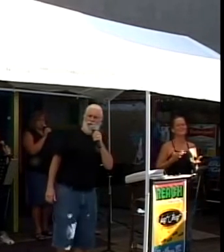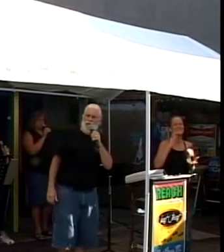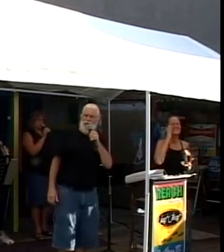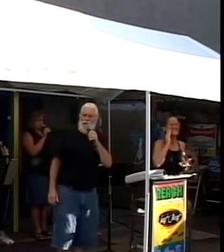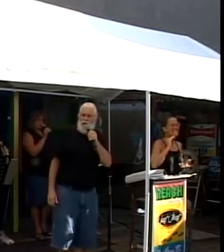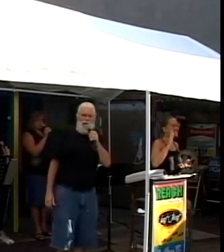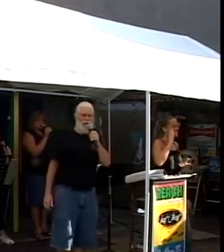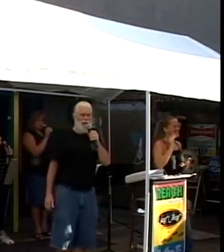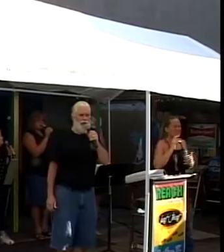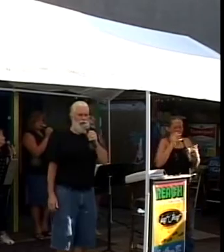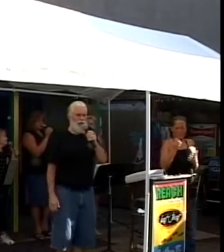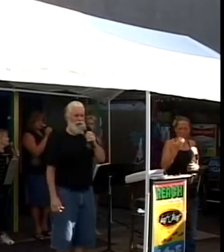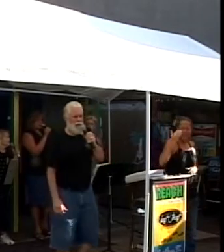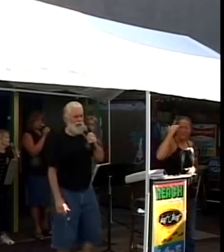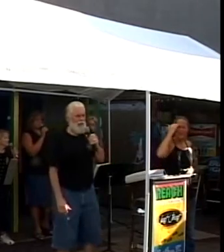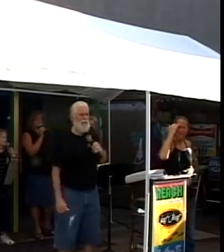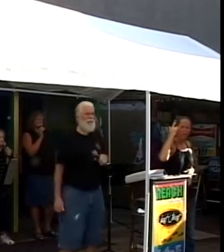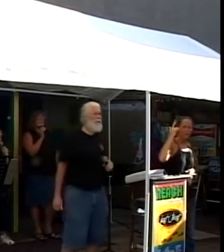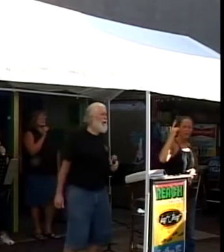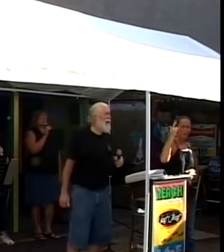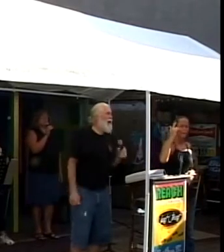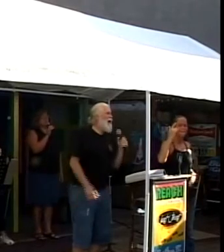want to see you.